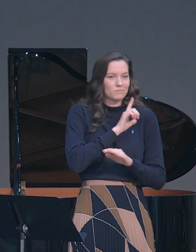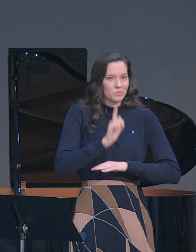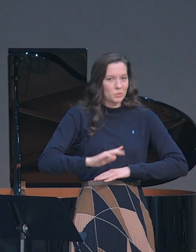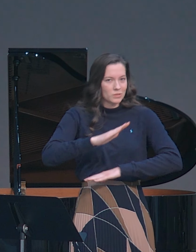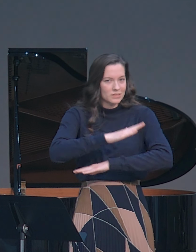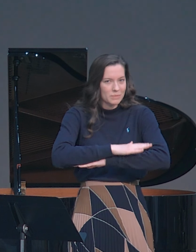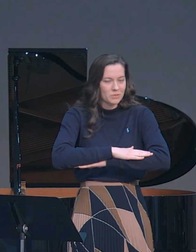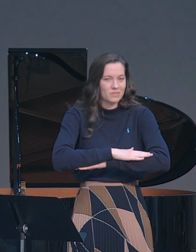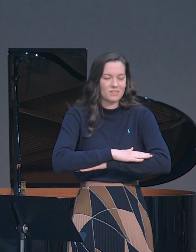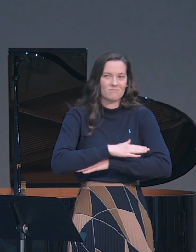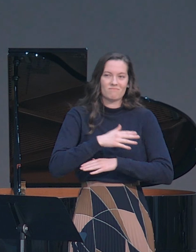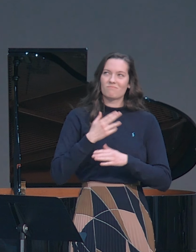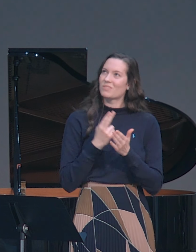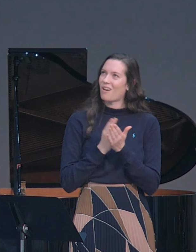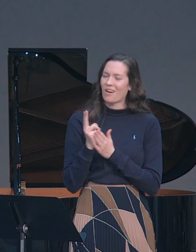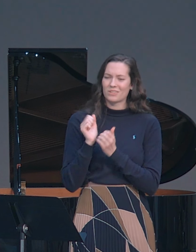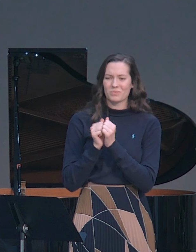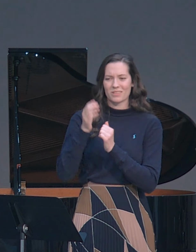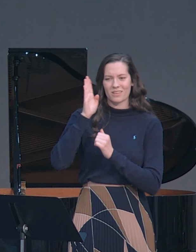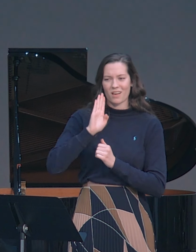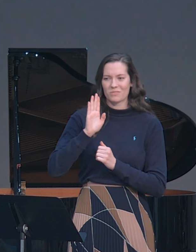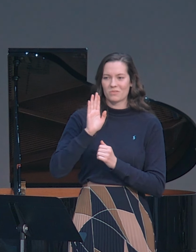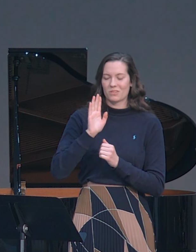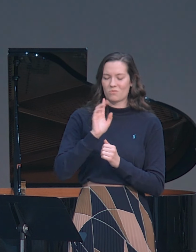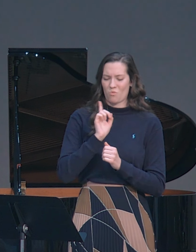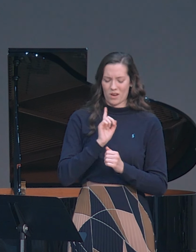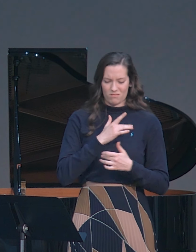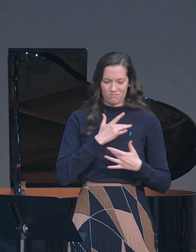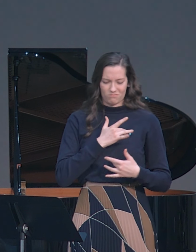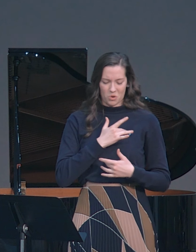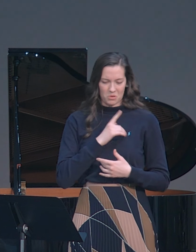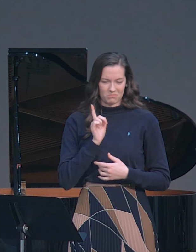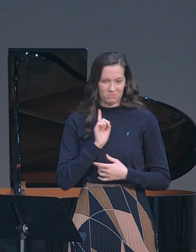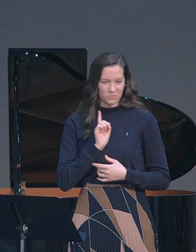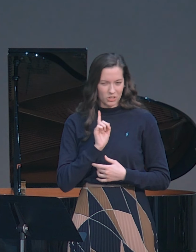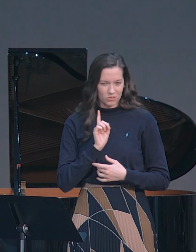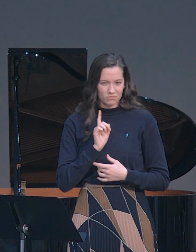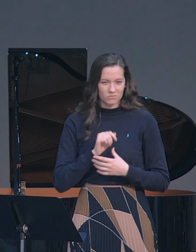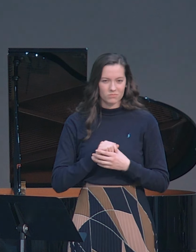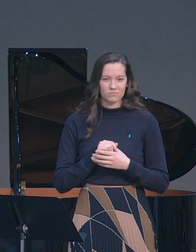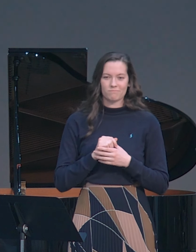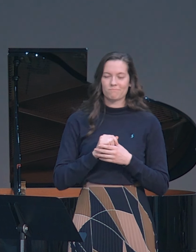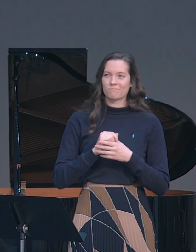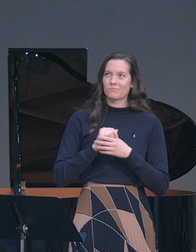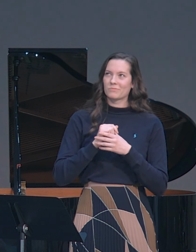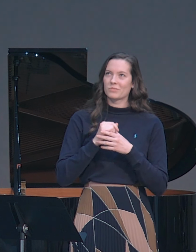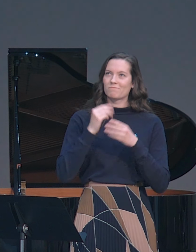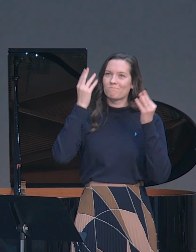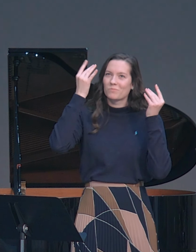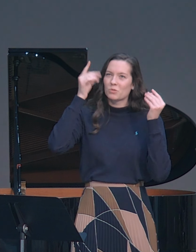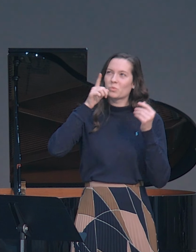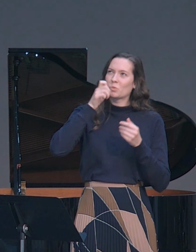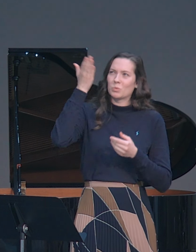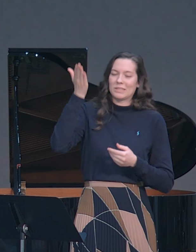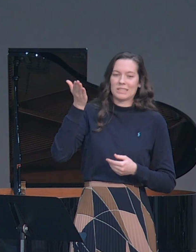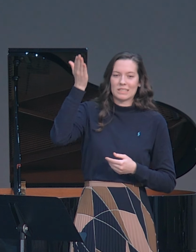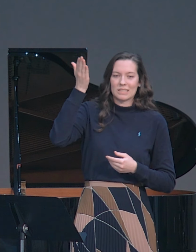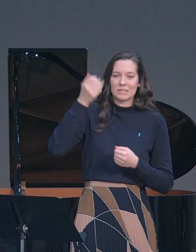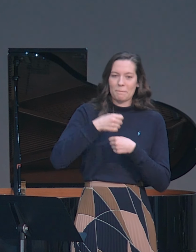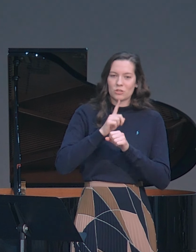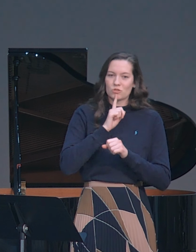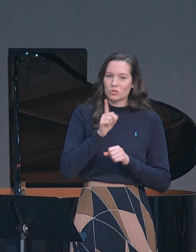before God about where you are before him and reflect on who he is. And let's make sure we are